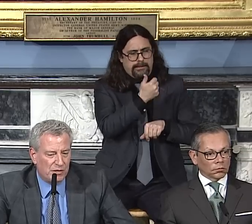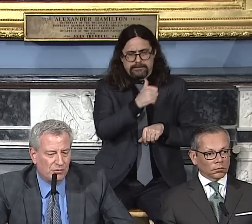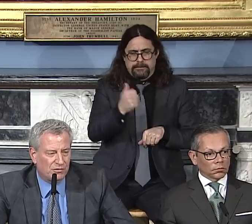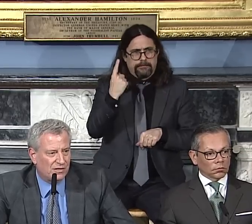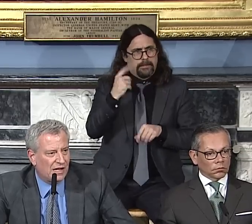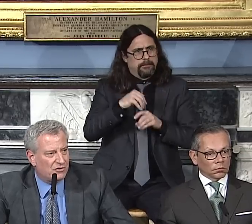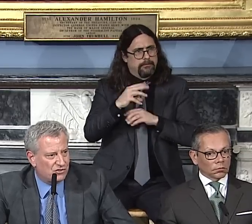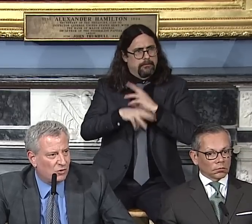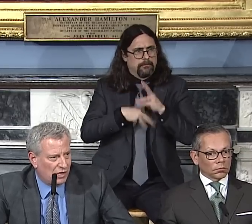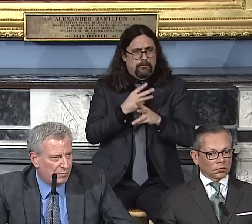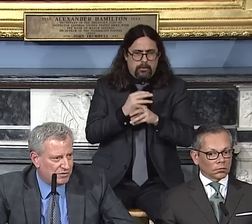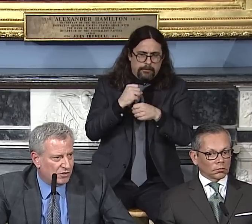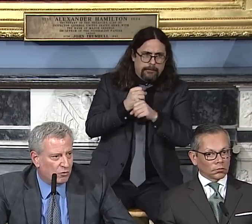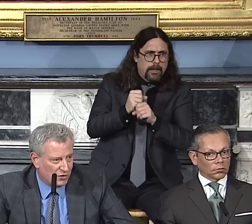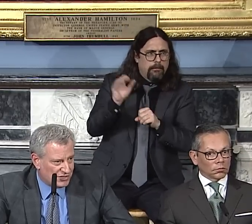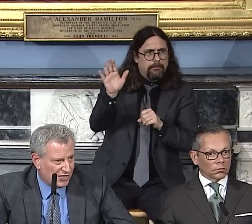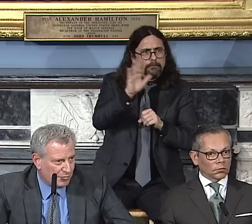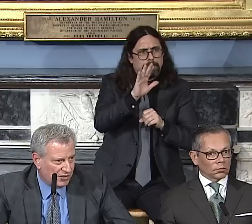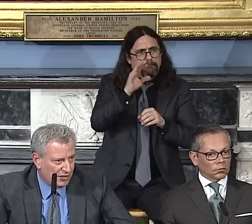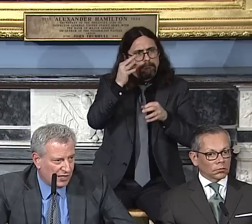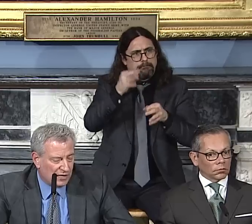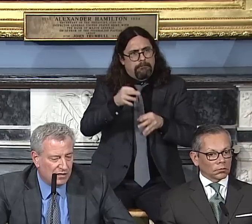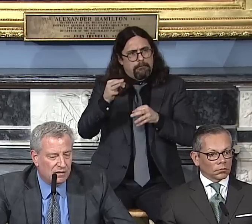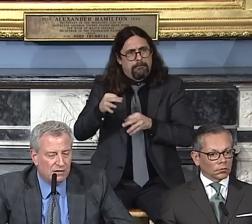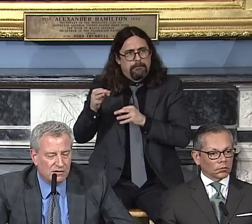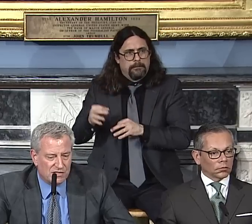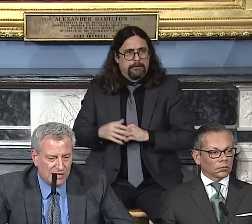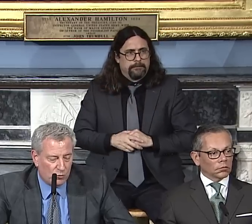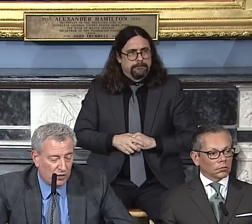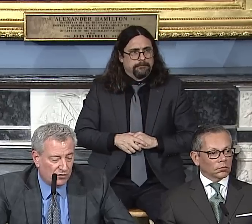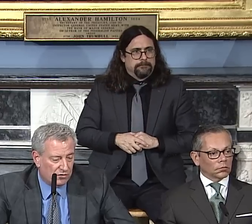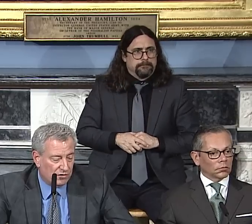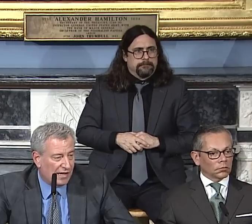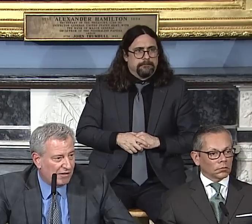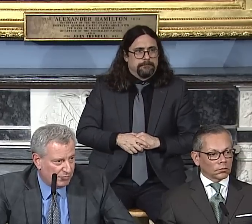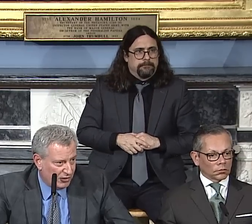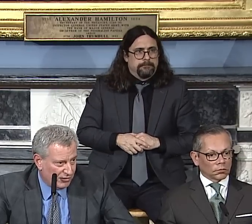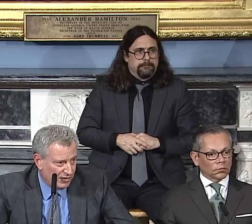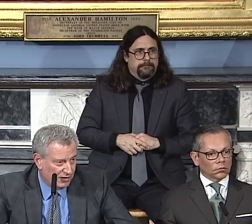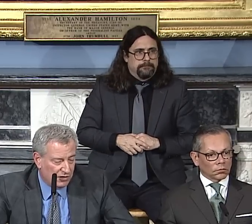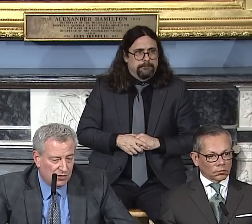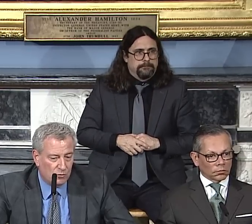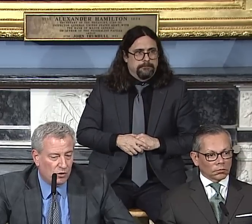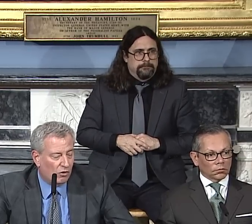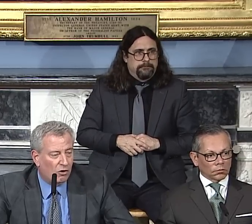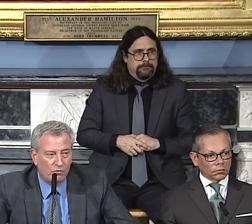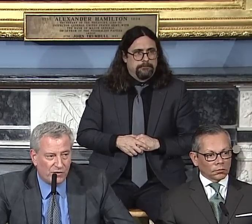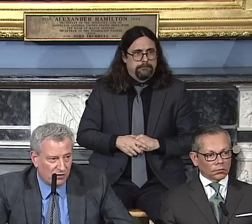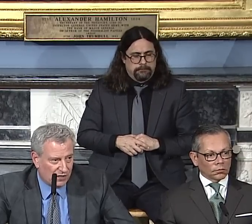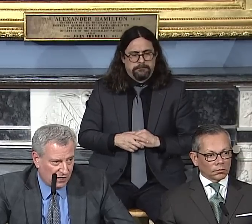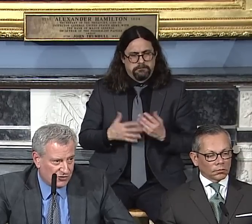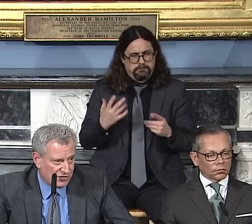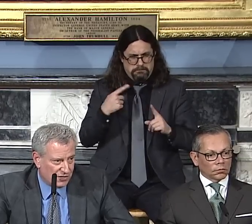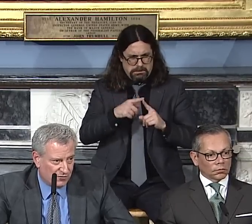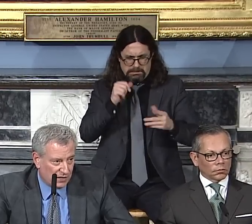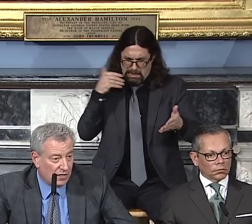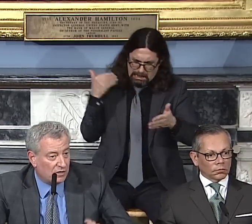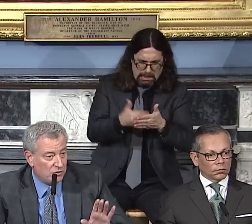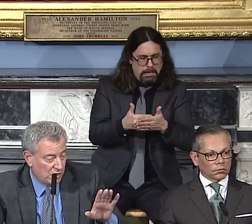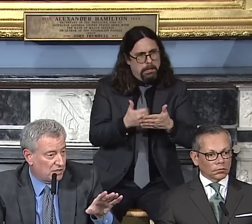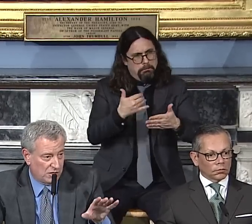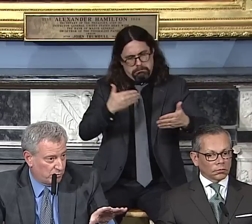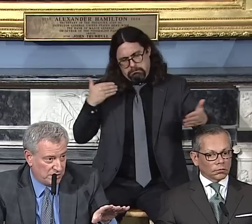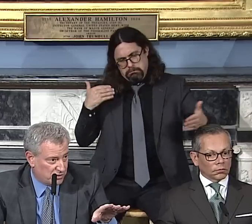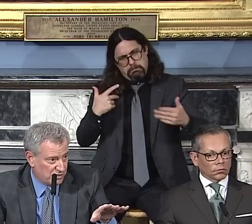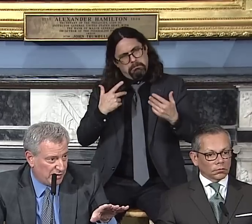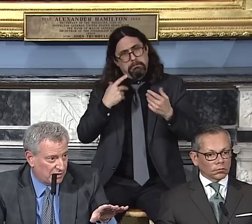time for people to not show up. So there was time on the clock. The same with the half marathon. We're all very conscious of that clock.